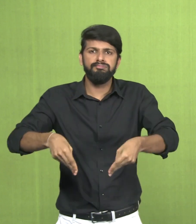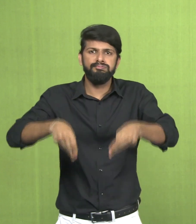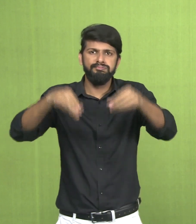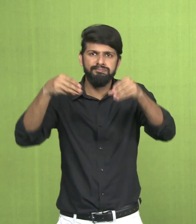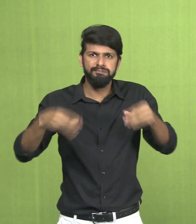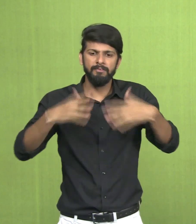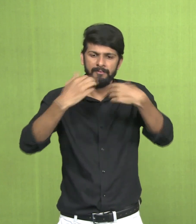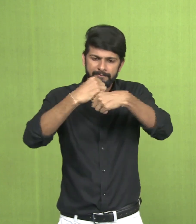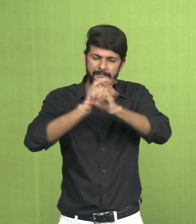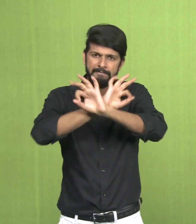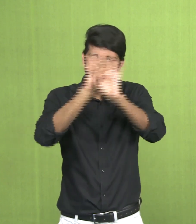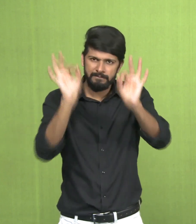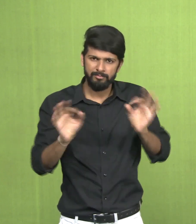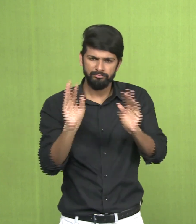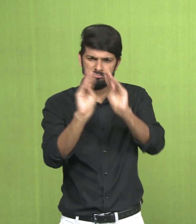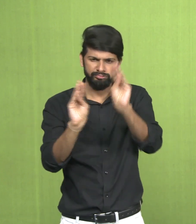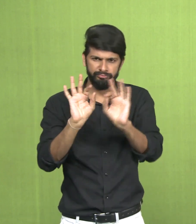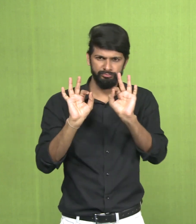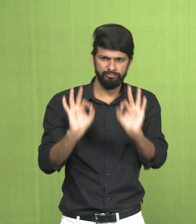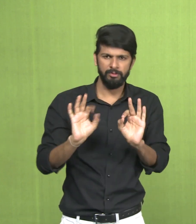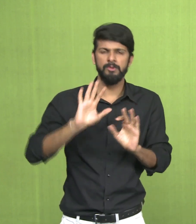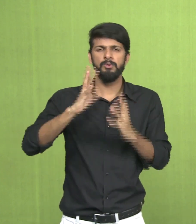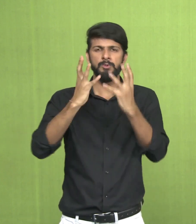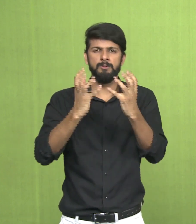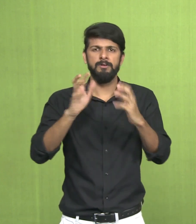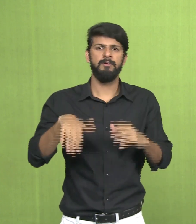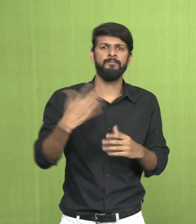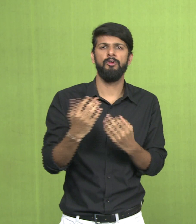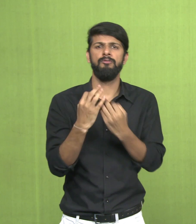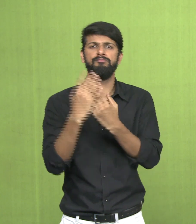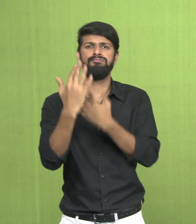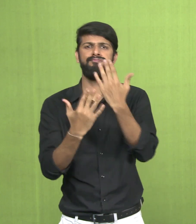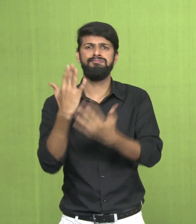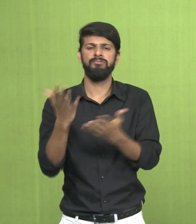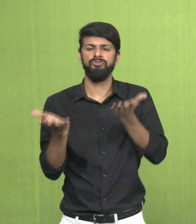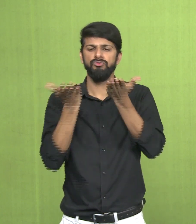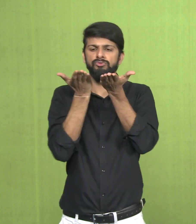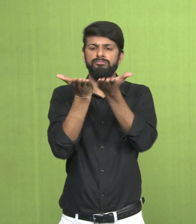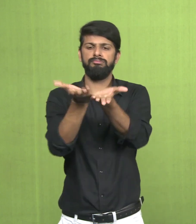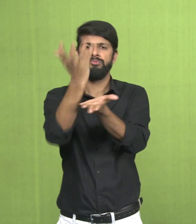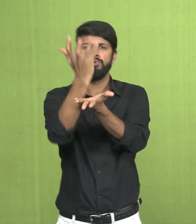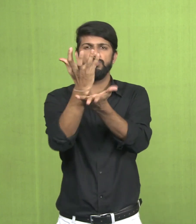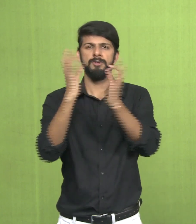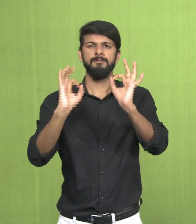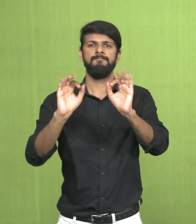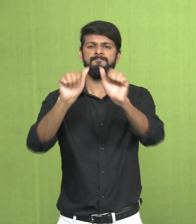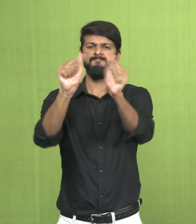process, where the clay is first dried, the mold or the model is first dried, and then it is placed